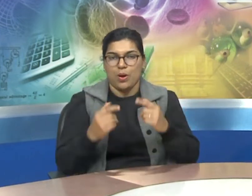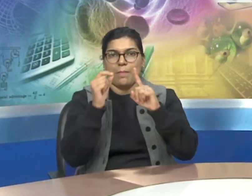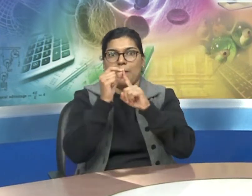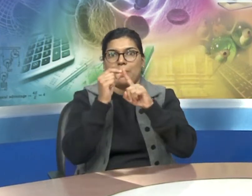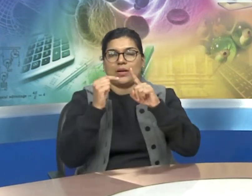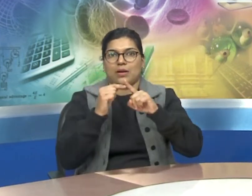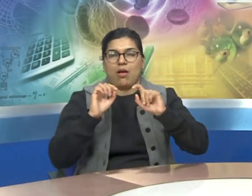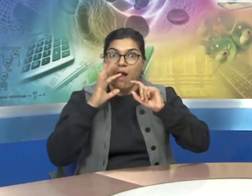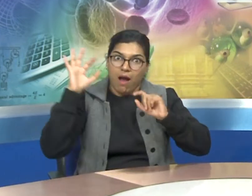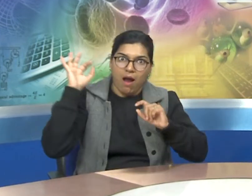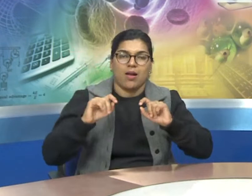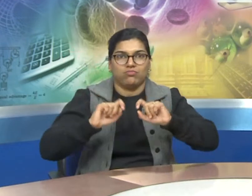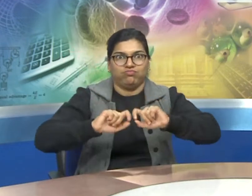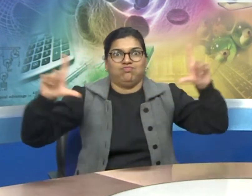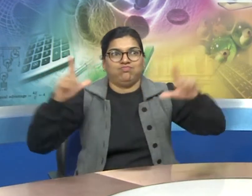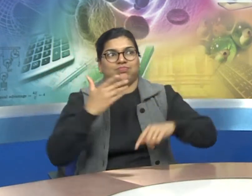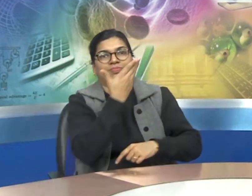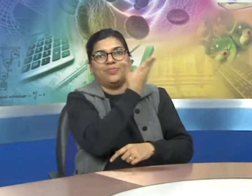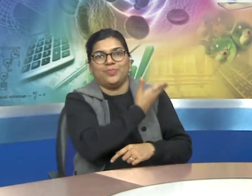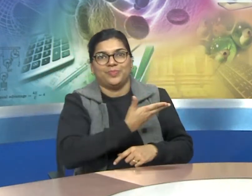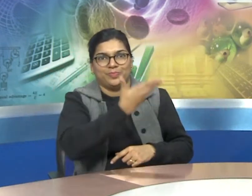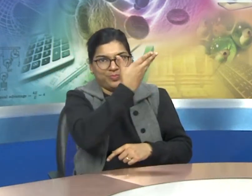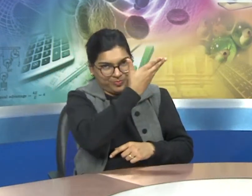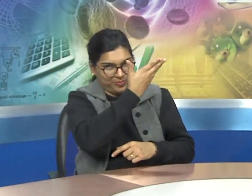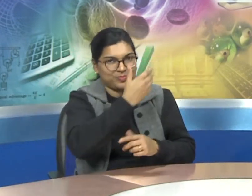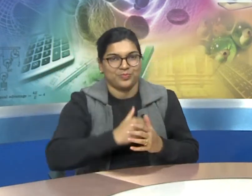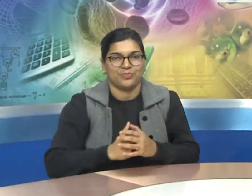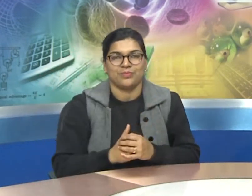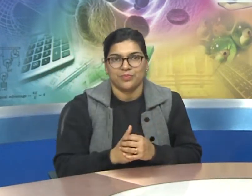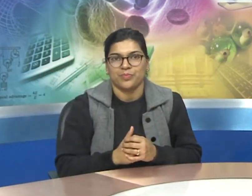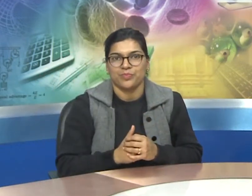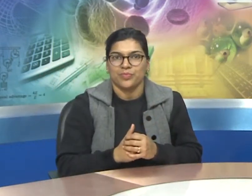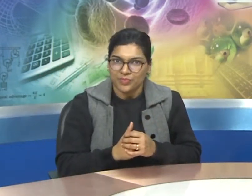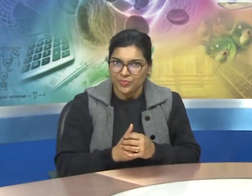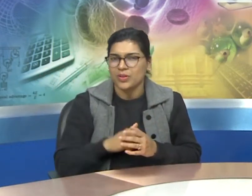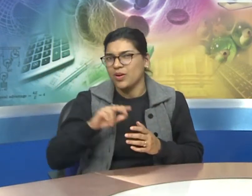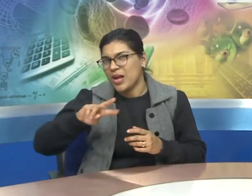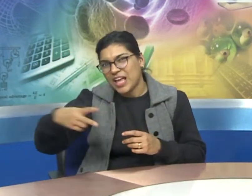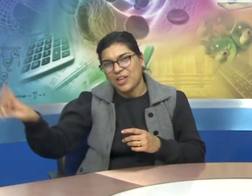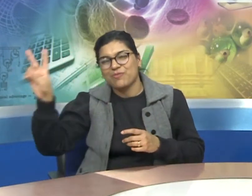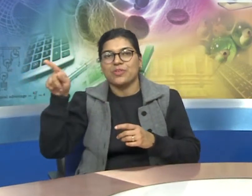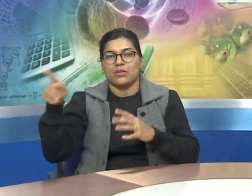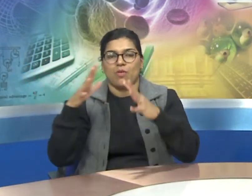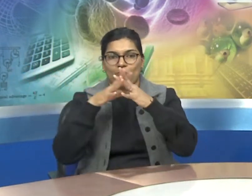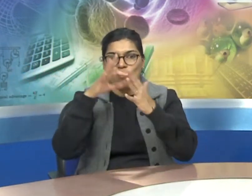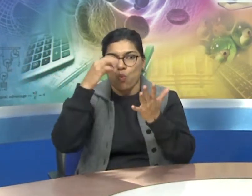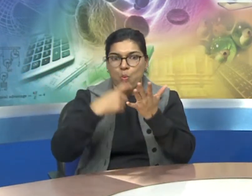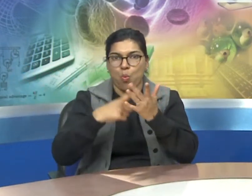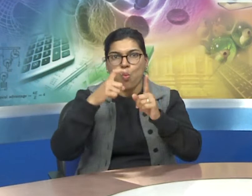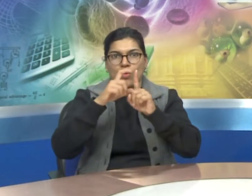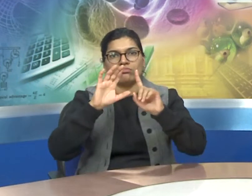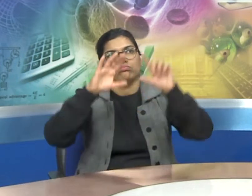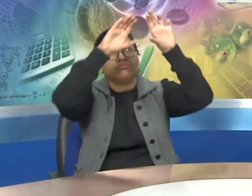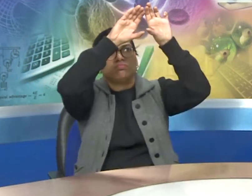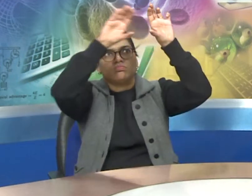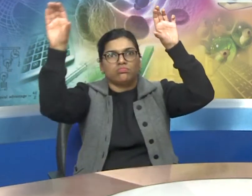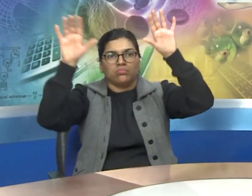Now the slide you can see on the screen, it would look like such similar pop-up.